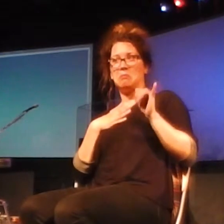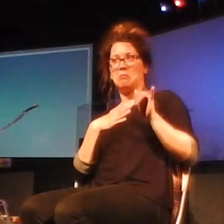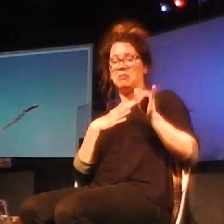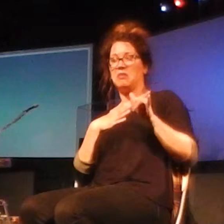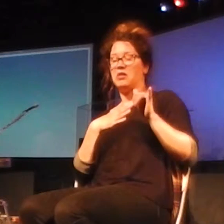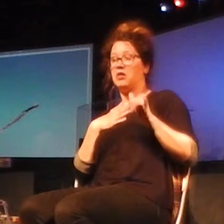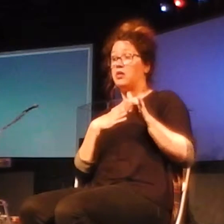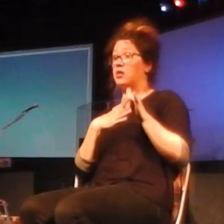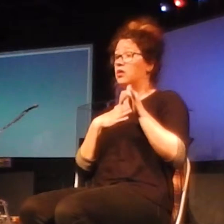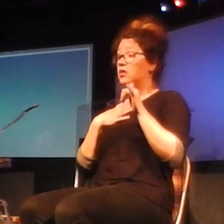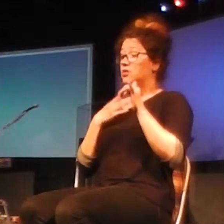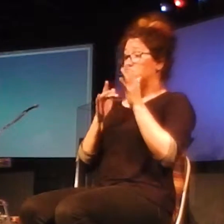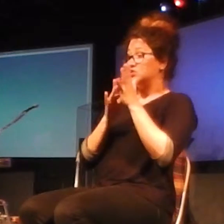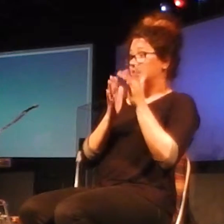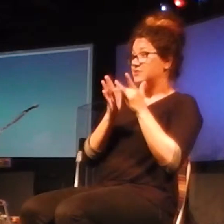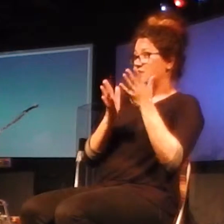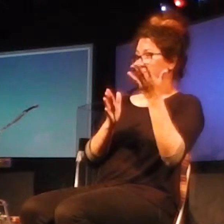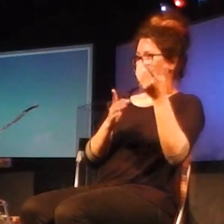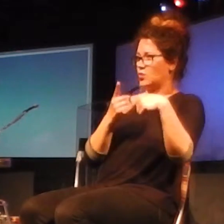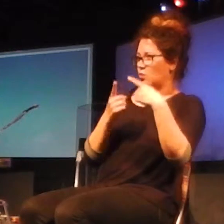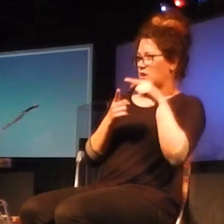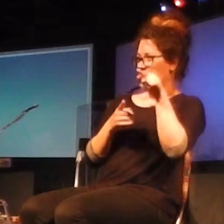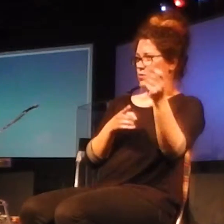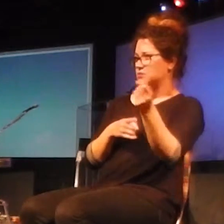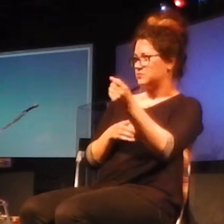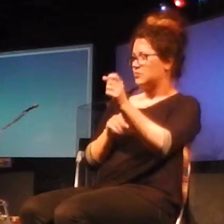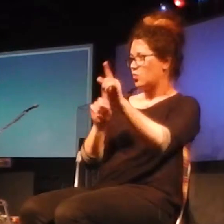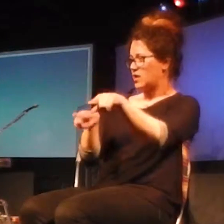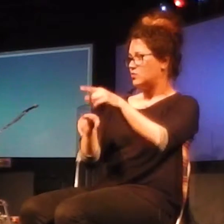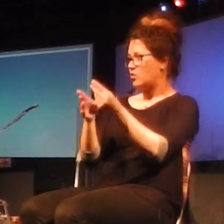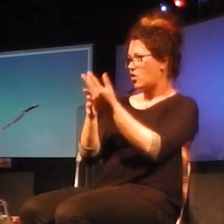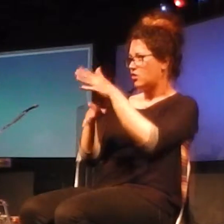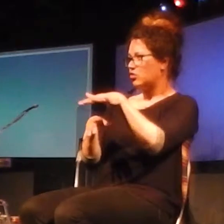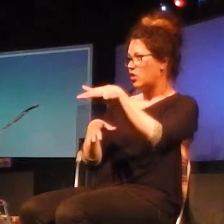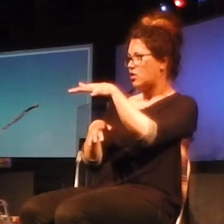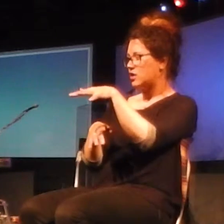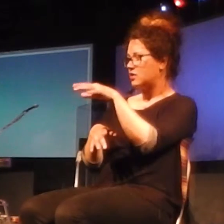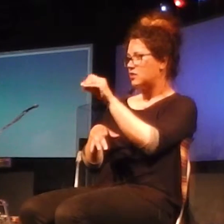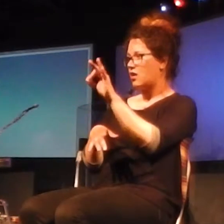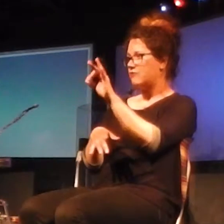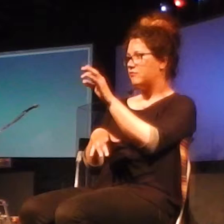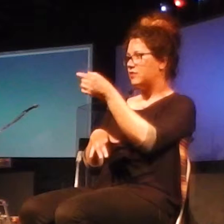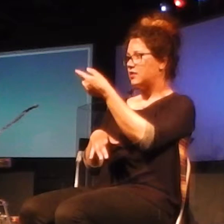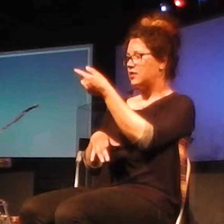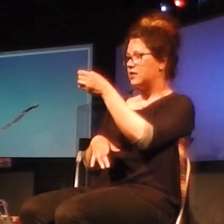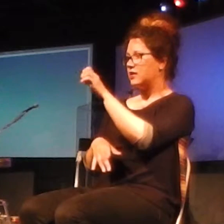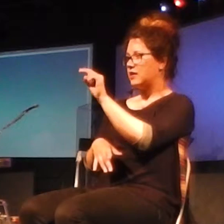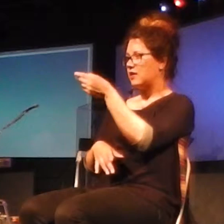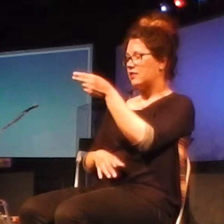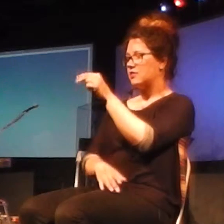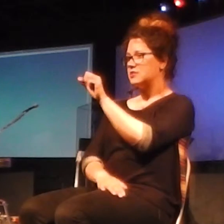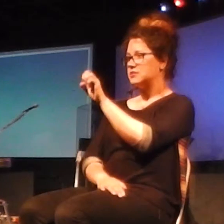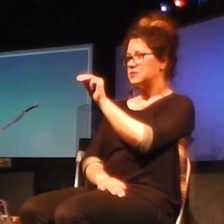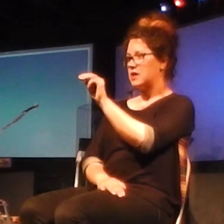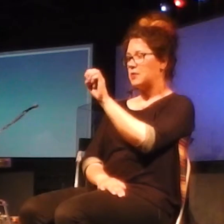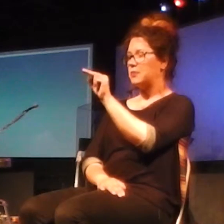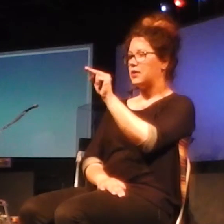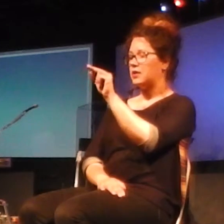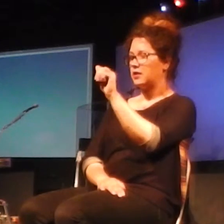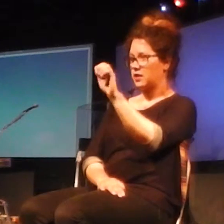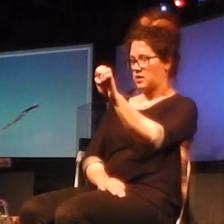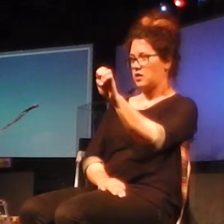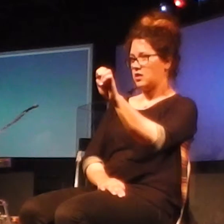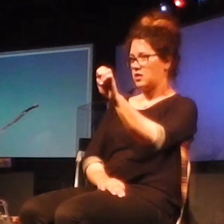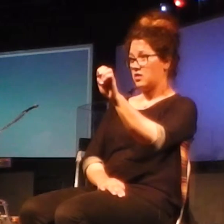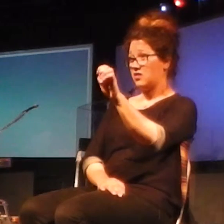Jesus, when he's in the Garden of Gethsemane, he prays a prayer. And in his darkest moment of his exile, you